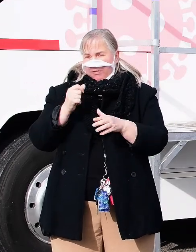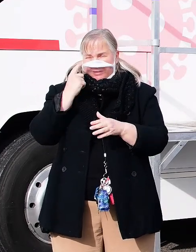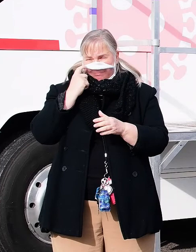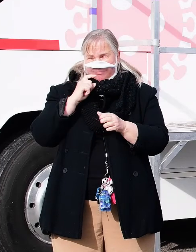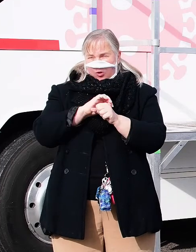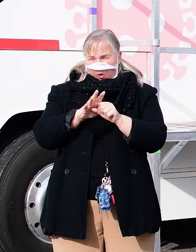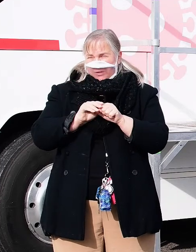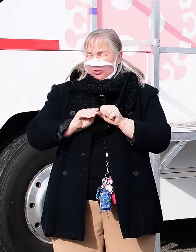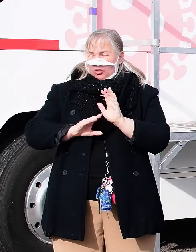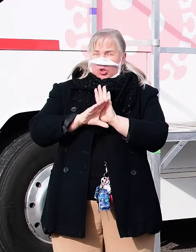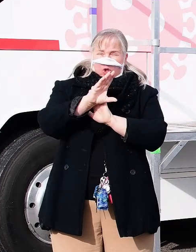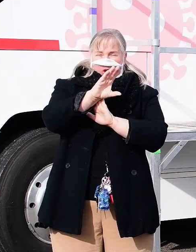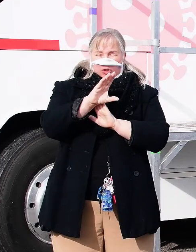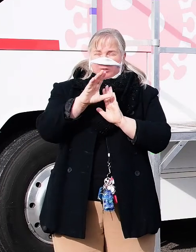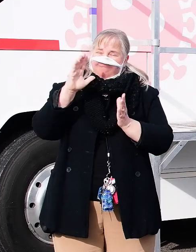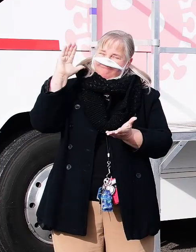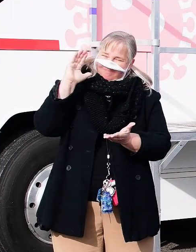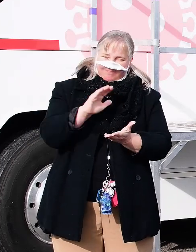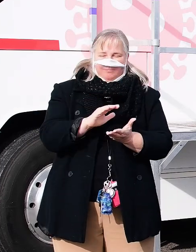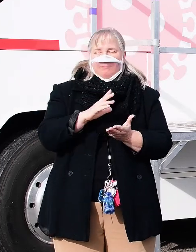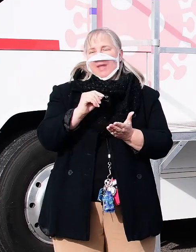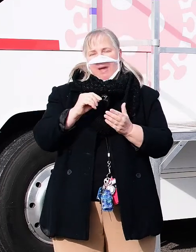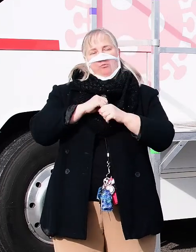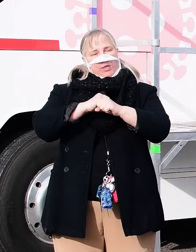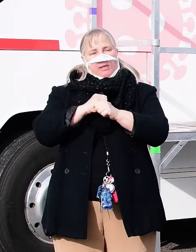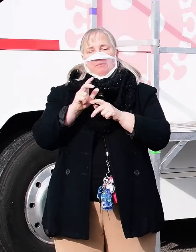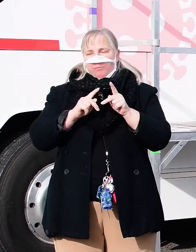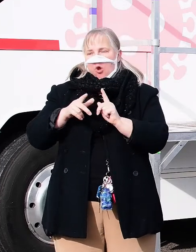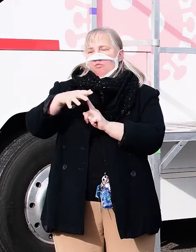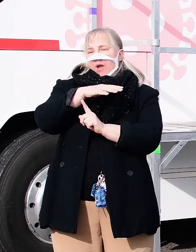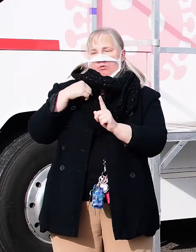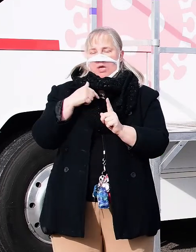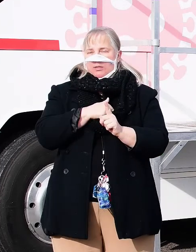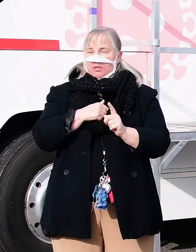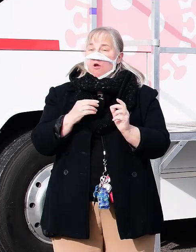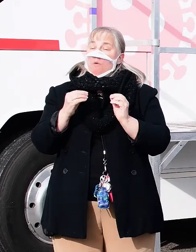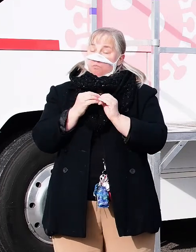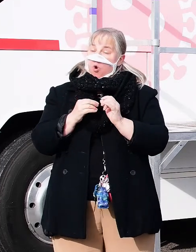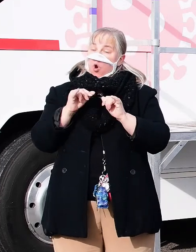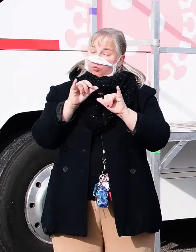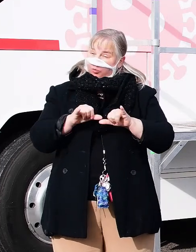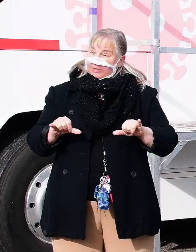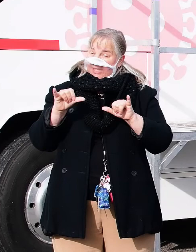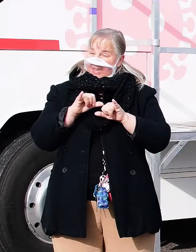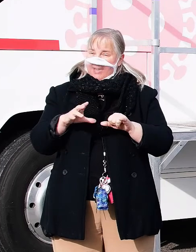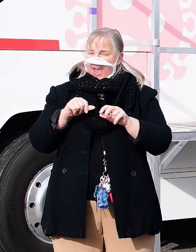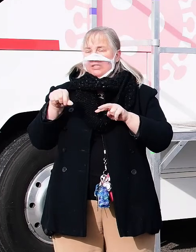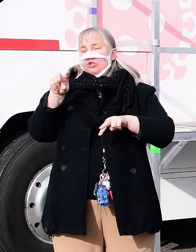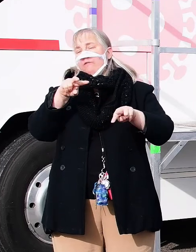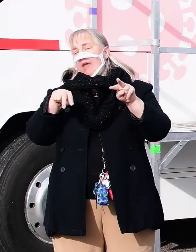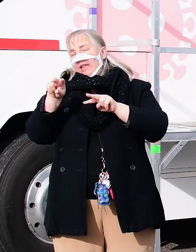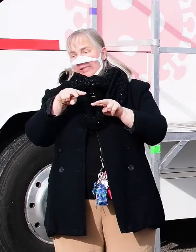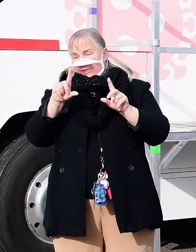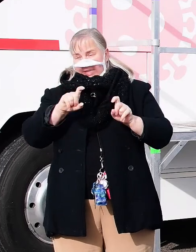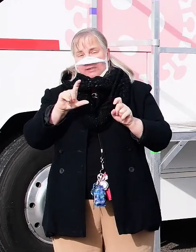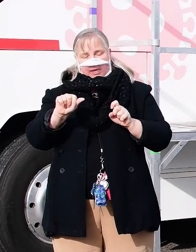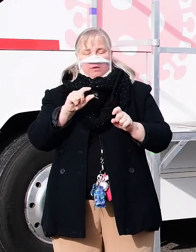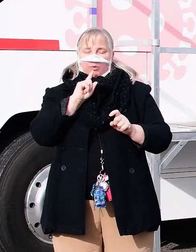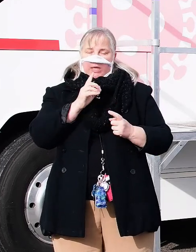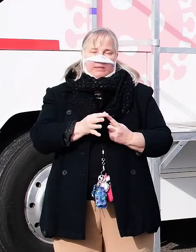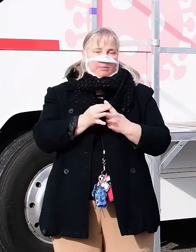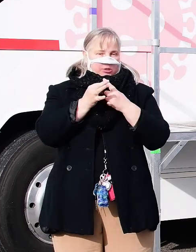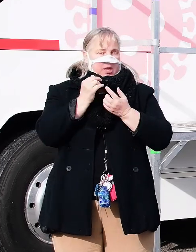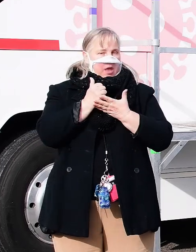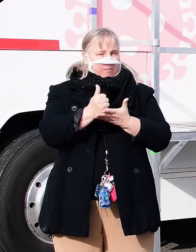all around us. More routine and surveillance testing can be especially helpful to stopping